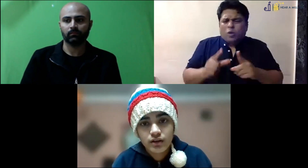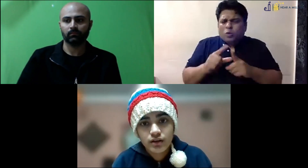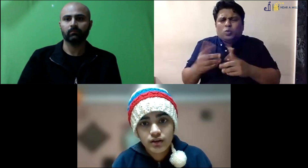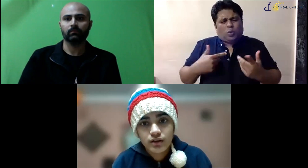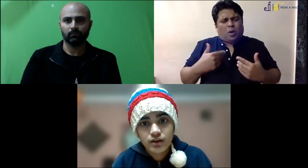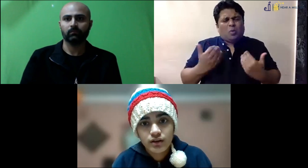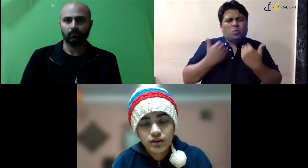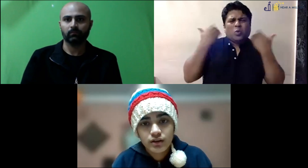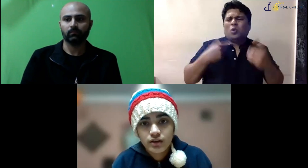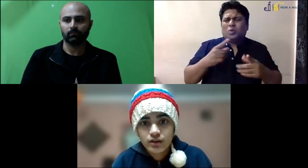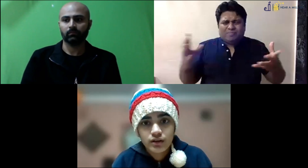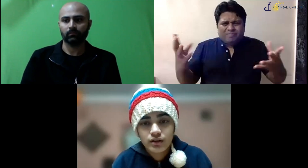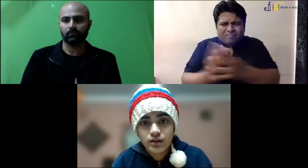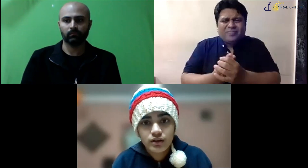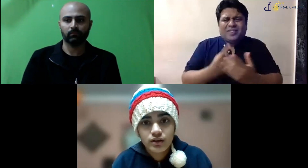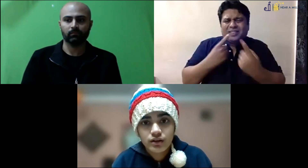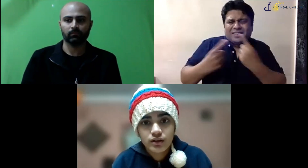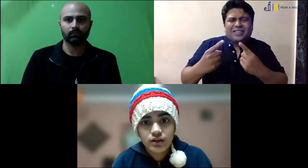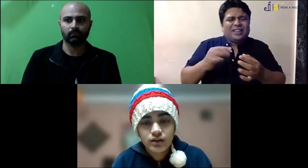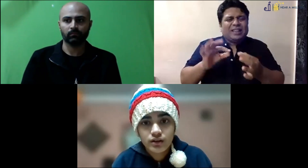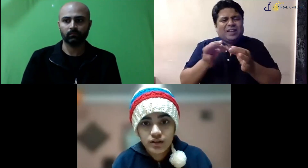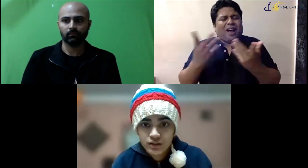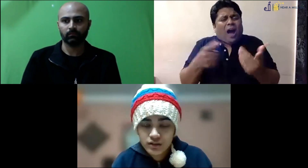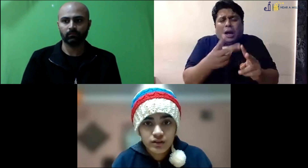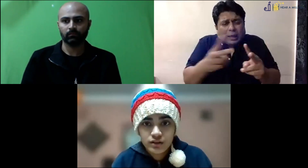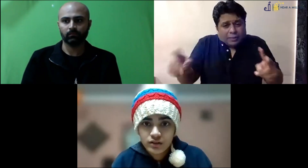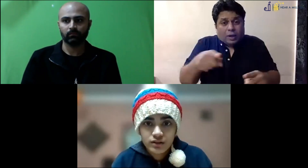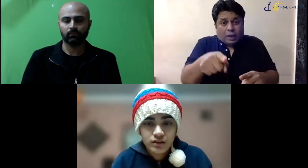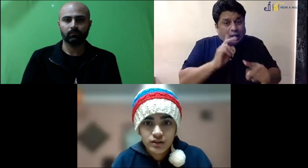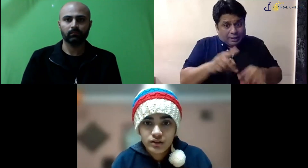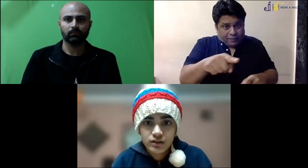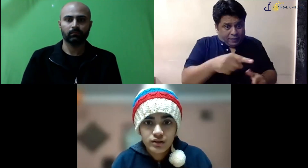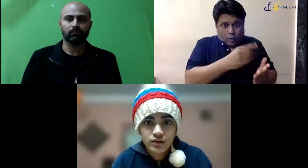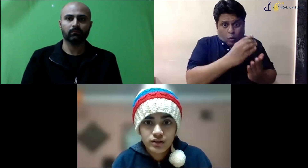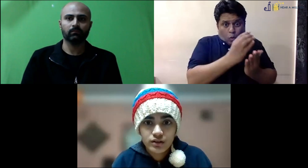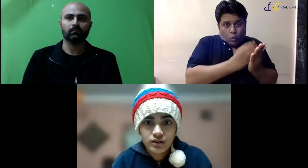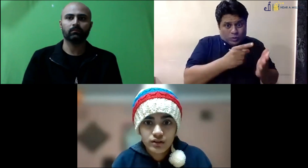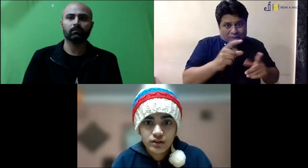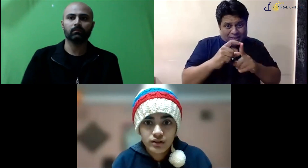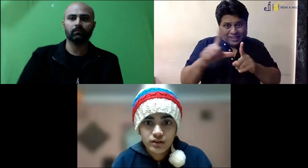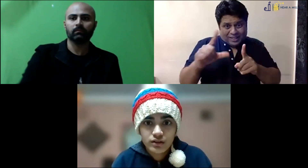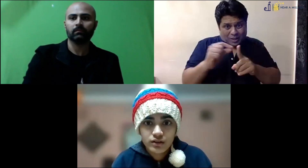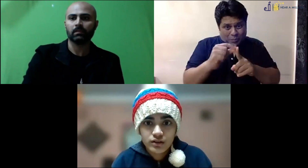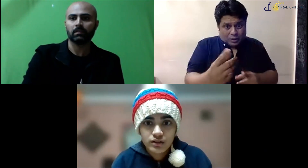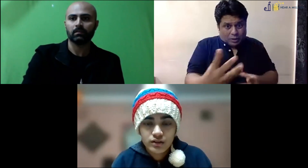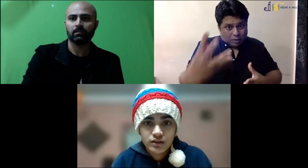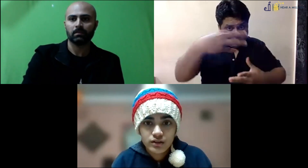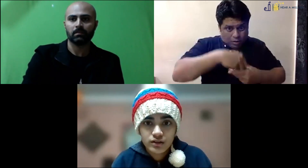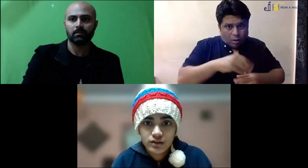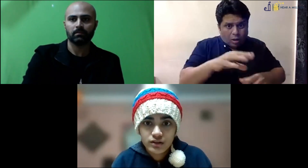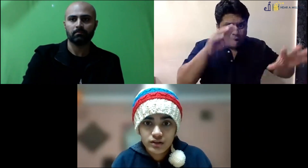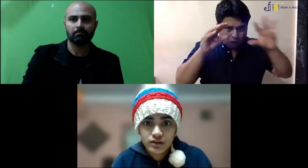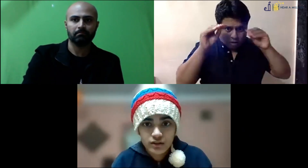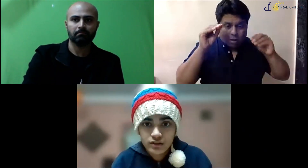you self-reflect and you see that yeah, I'm getting bored and would like to uh, interact with other people, you have the